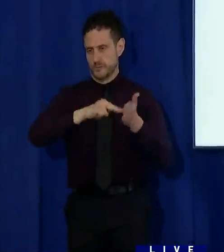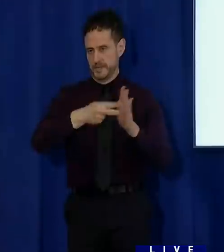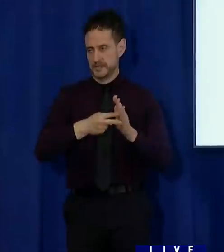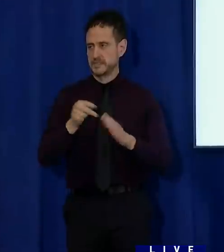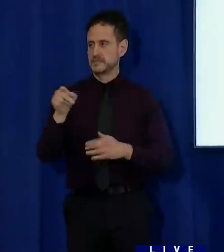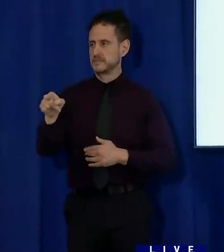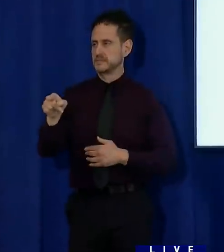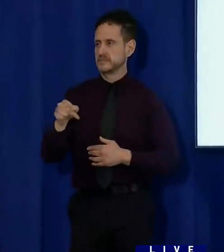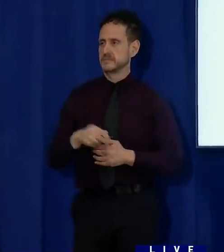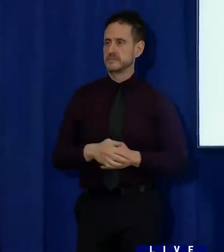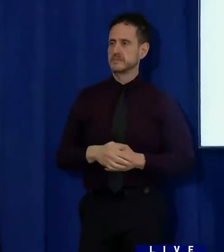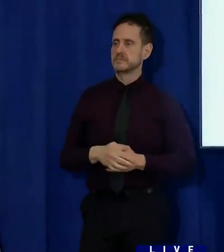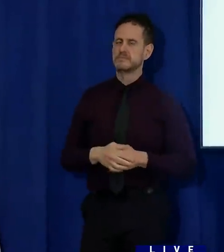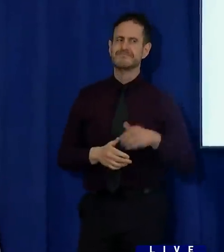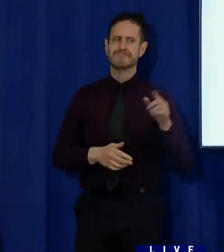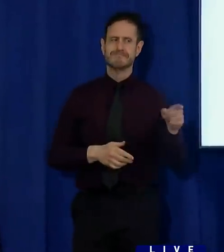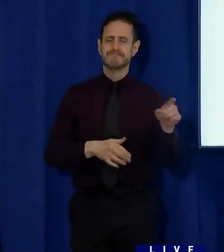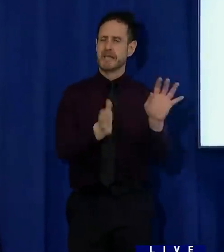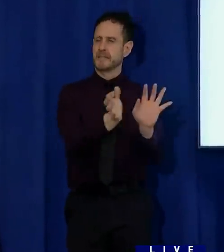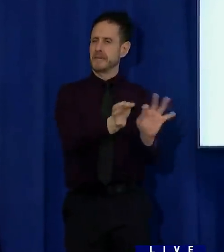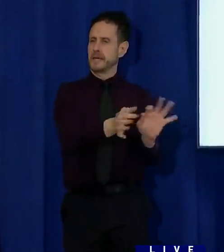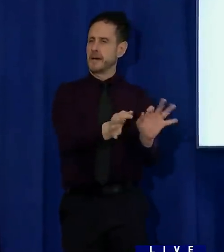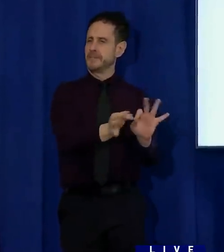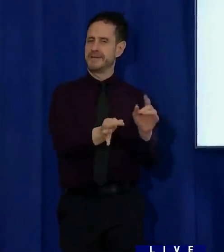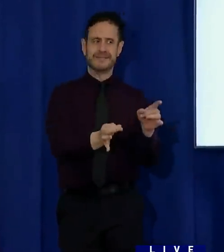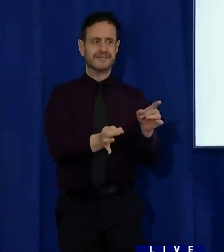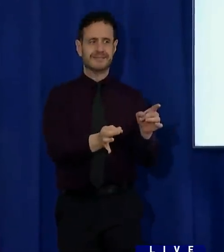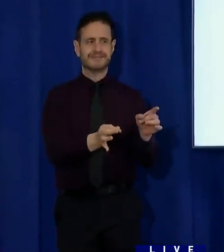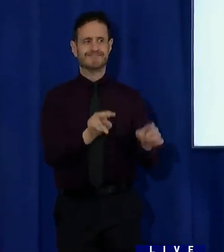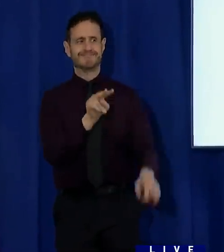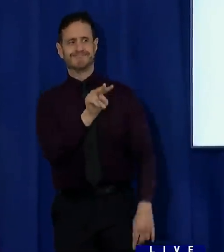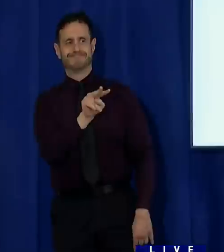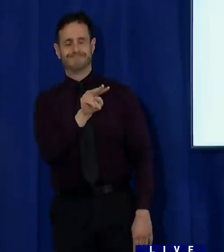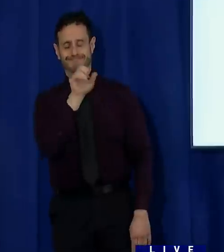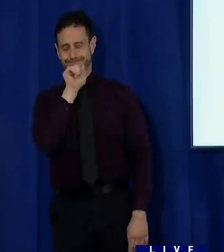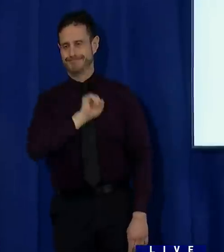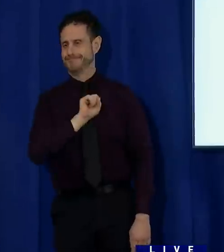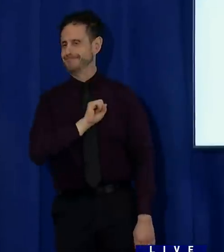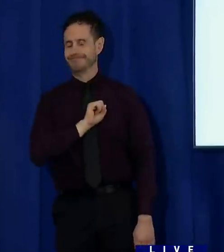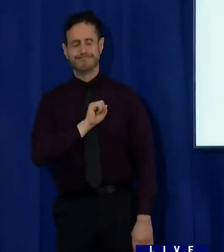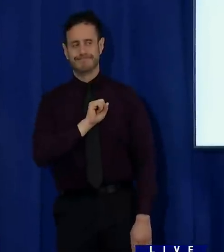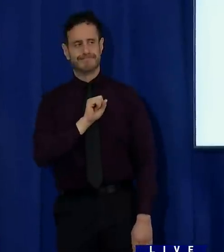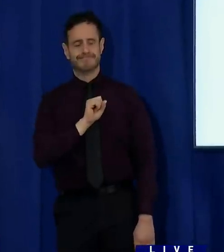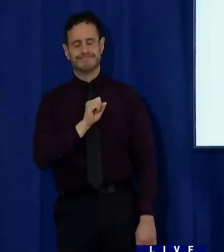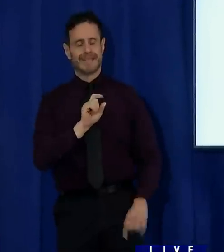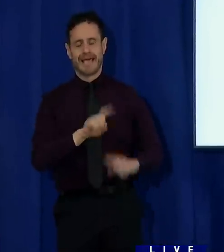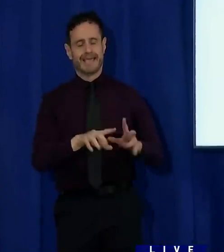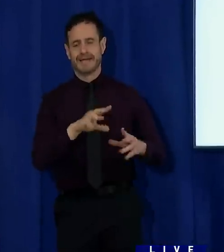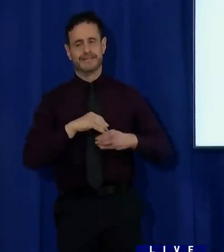It's just hard to take those kinds of comments serious as we deal with